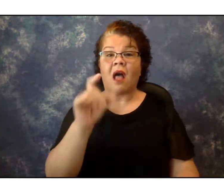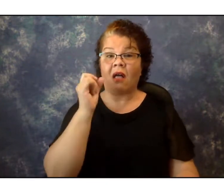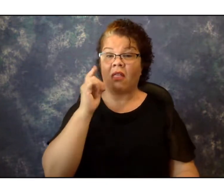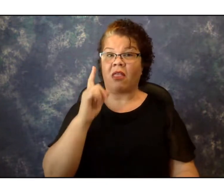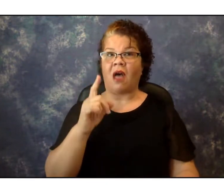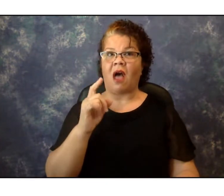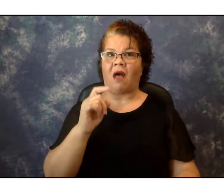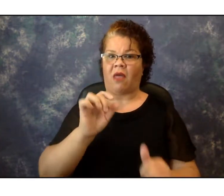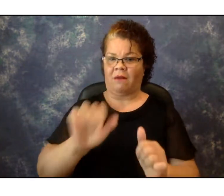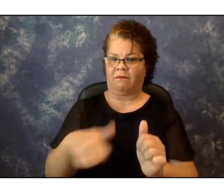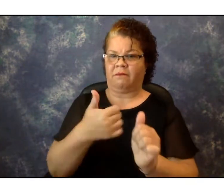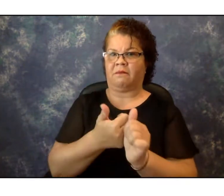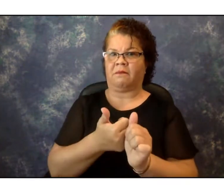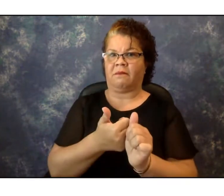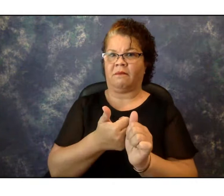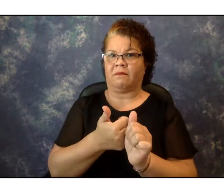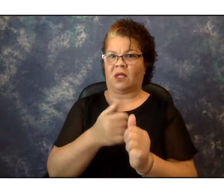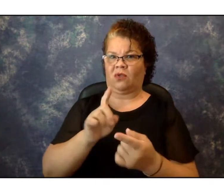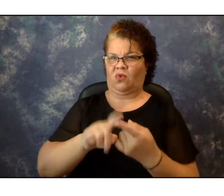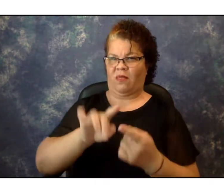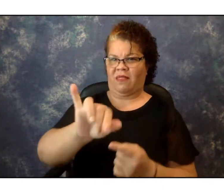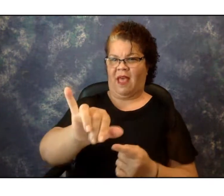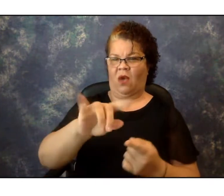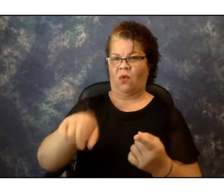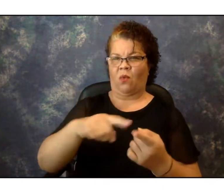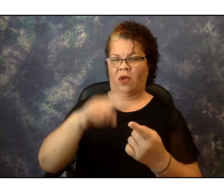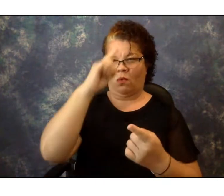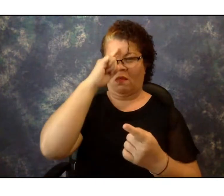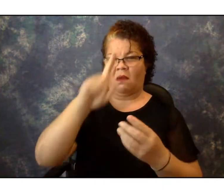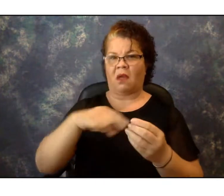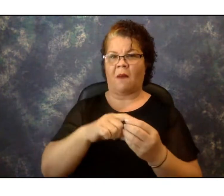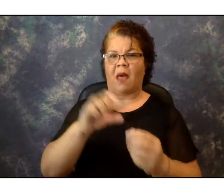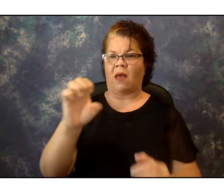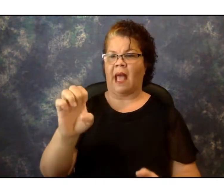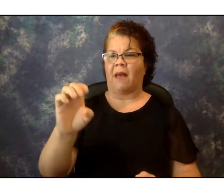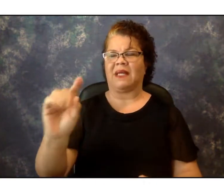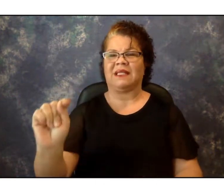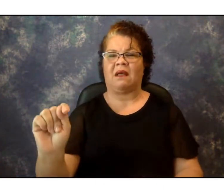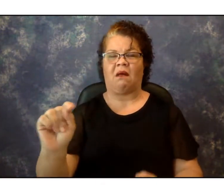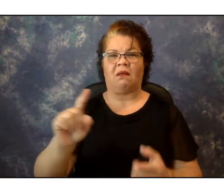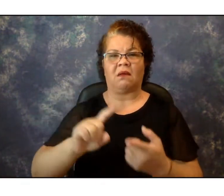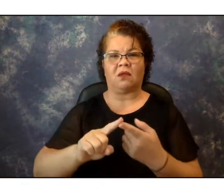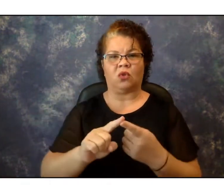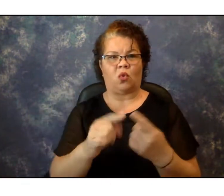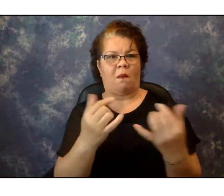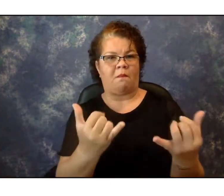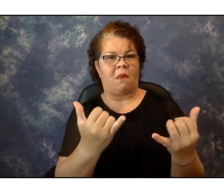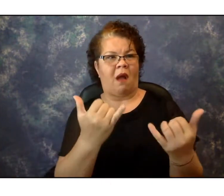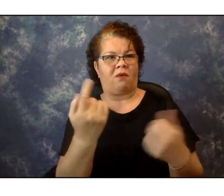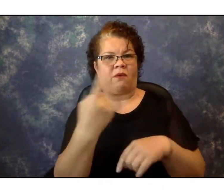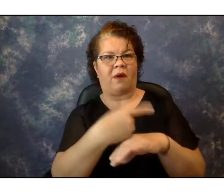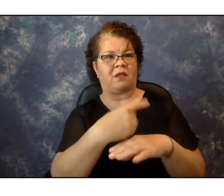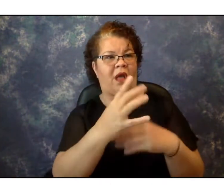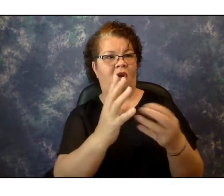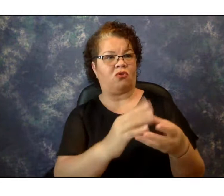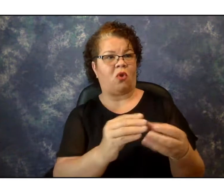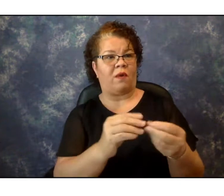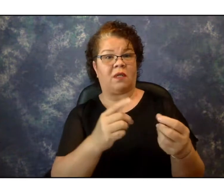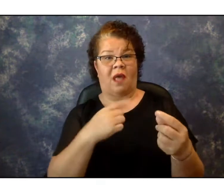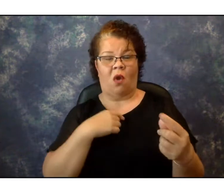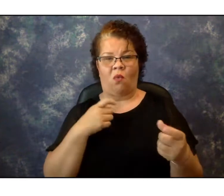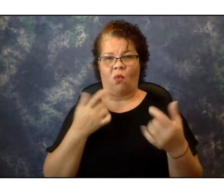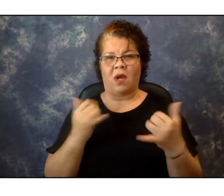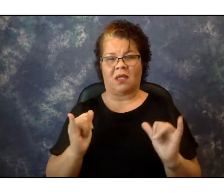that when you move from Emmett Till to a lot of the modern day stories we're dealing with, is that we see